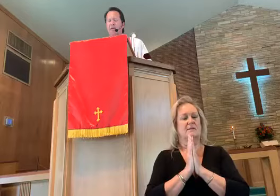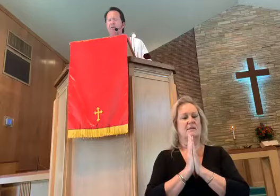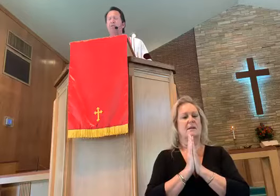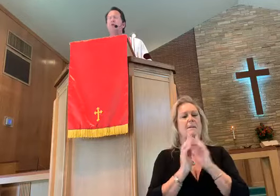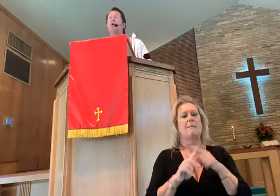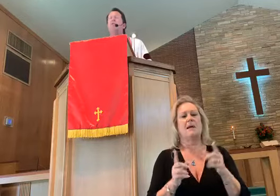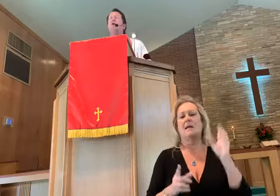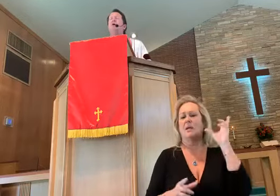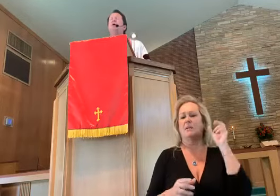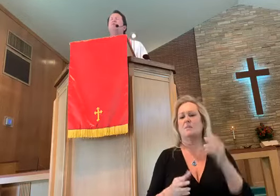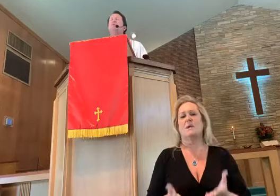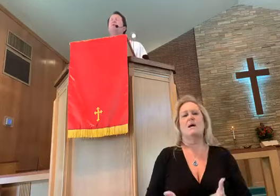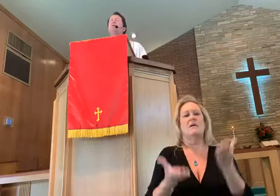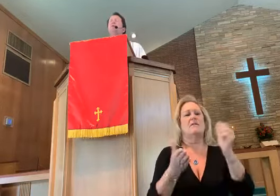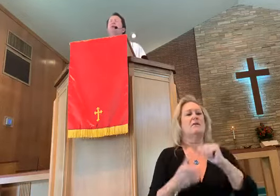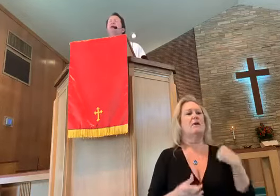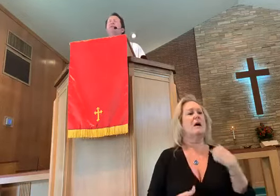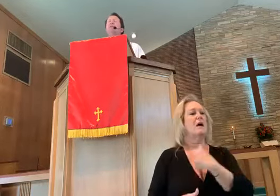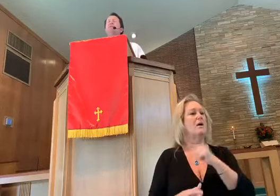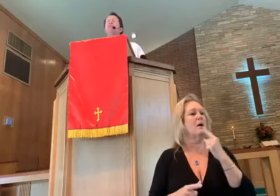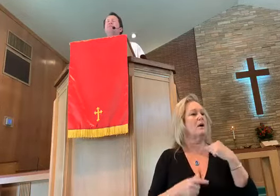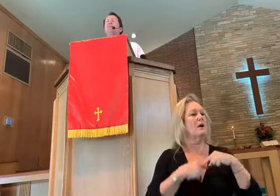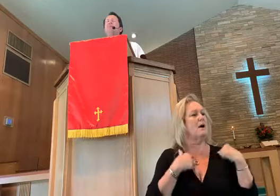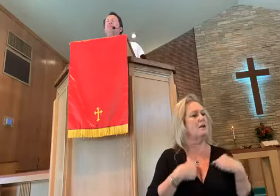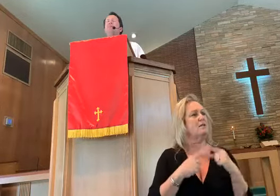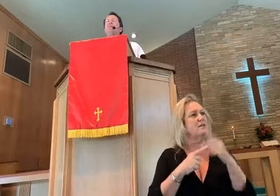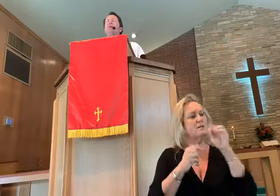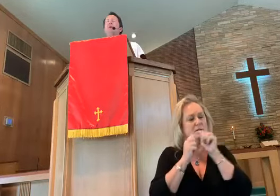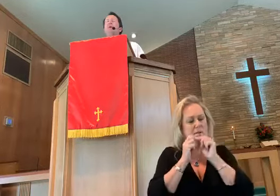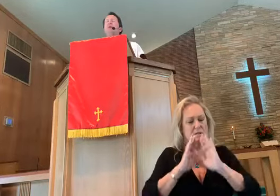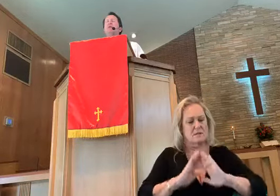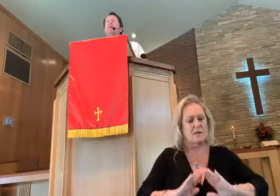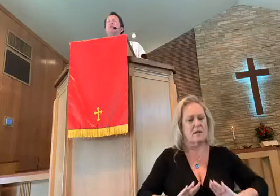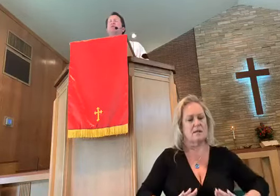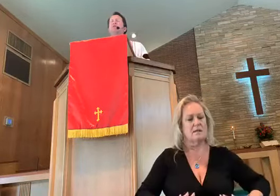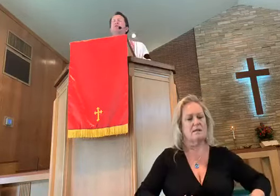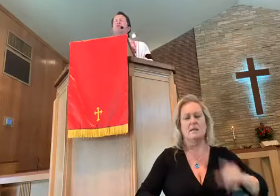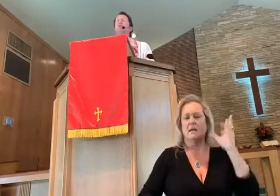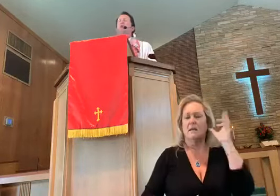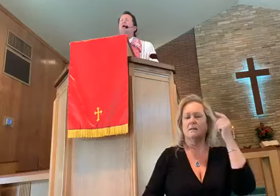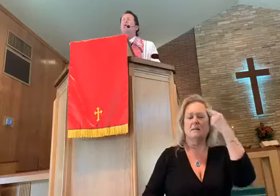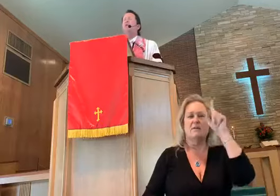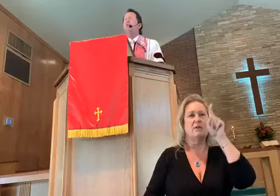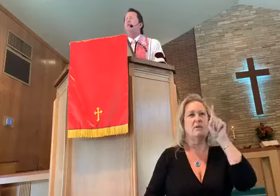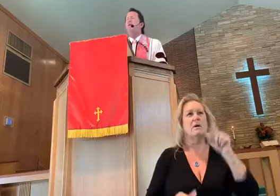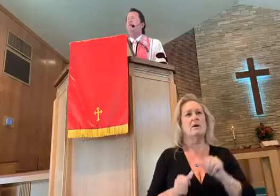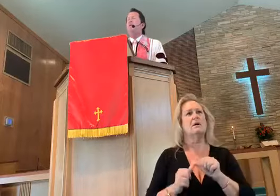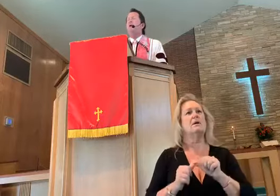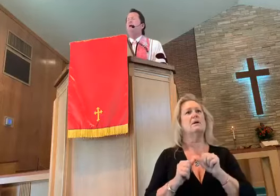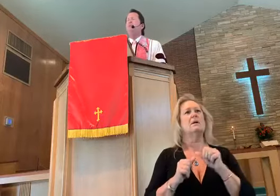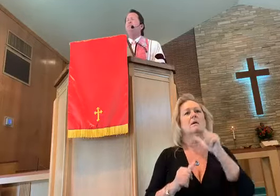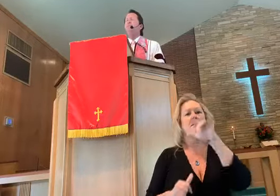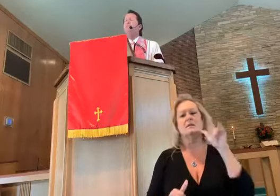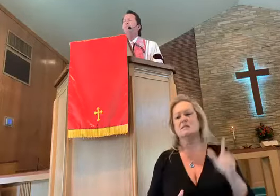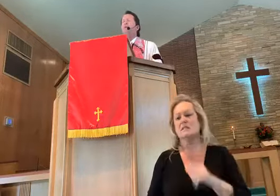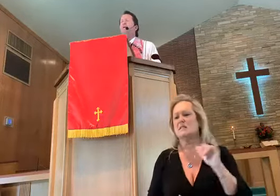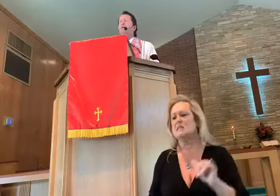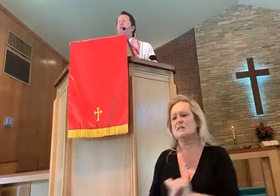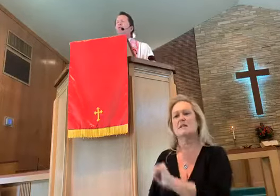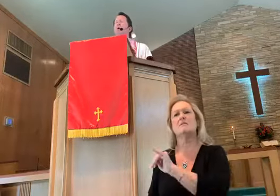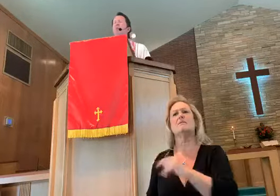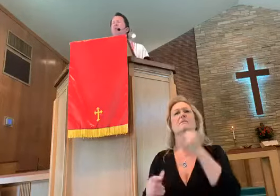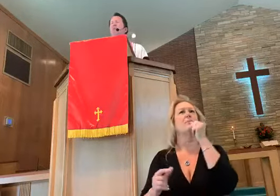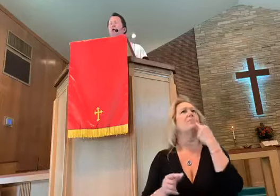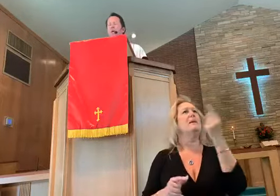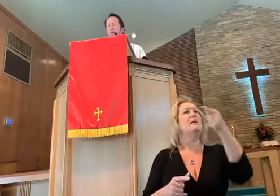but hear us as we offer our hearts to you in silence, and as we listen for you, our still speaking God, in